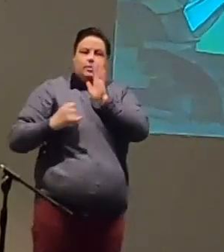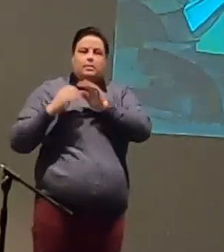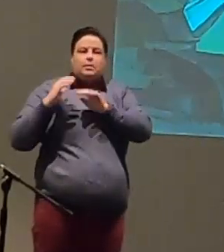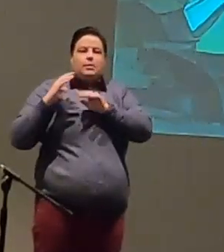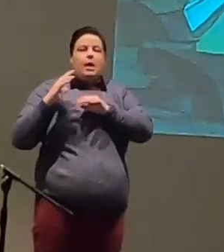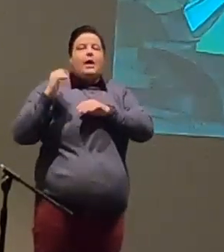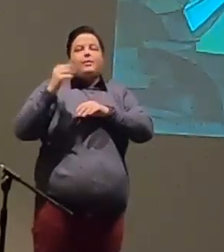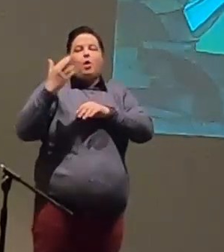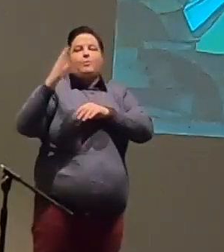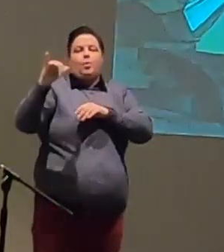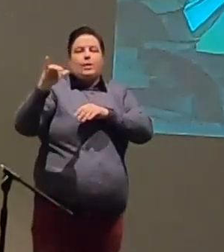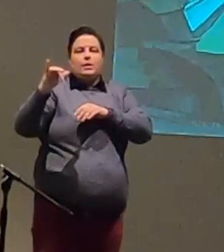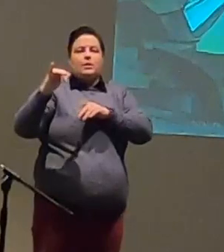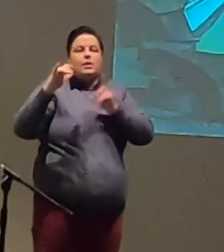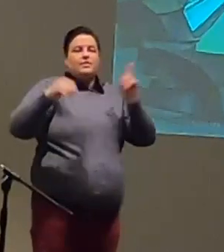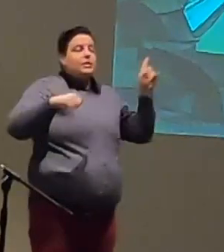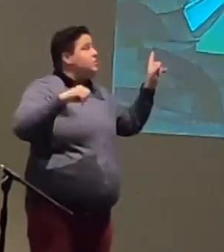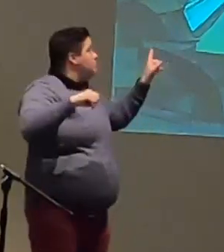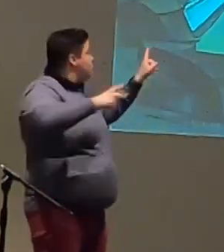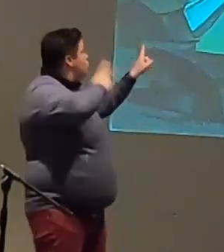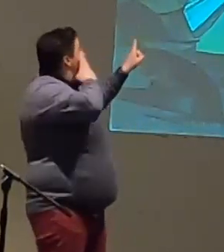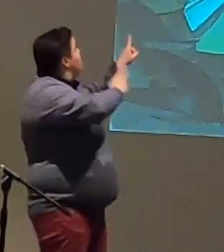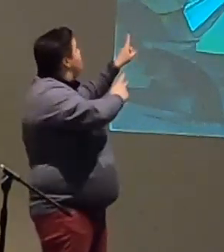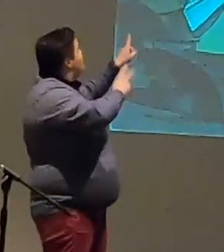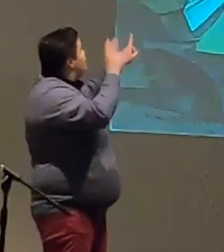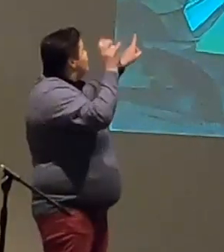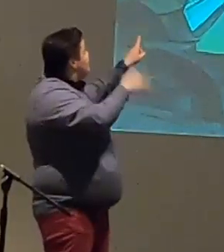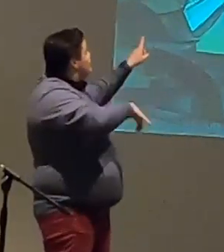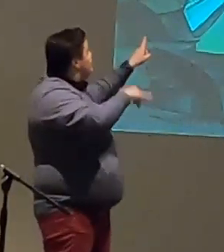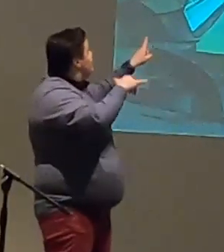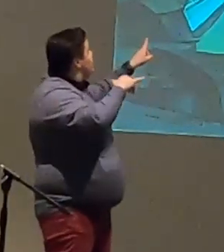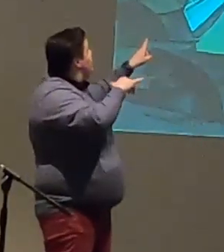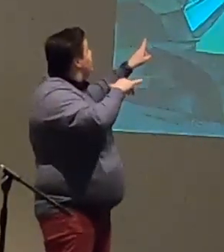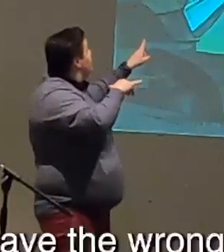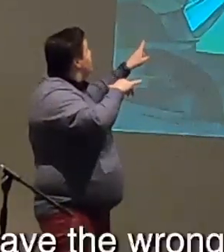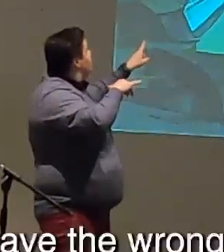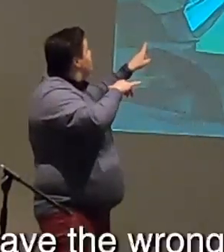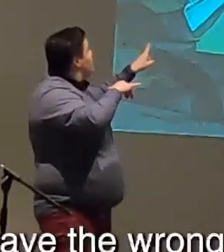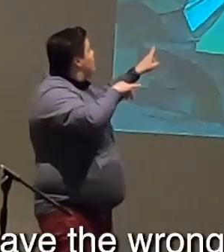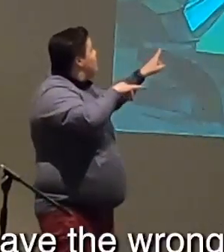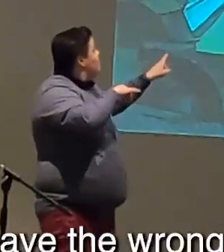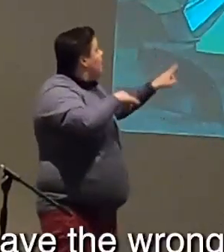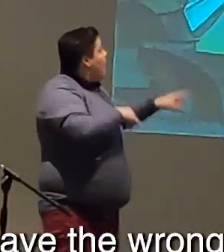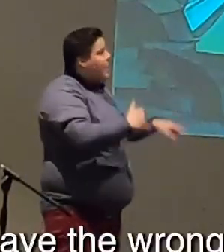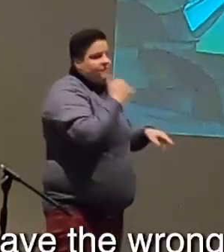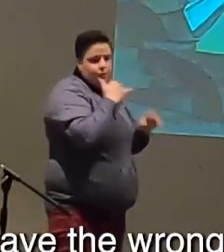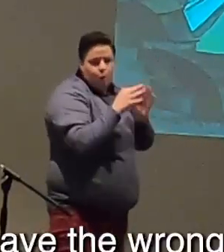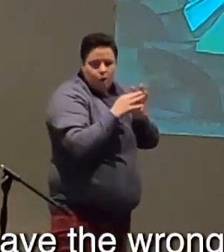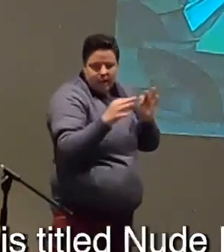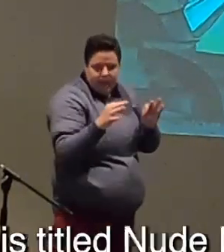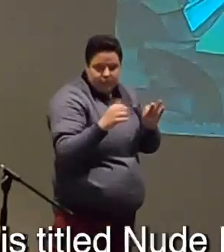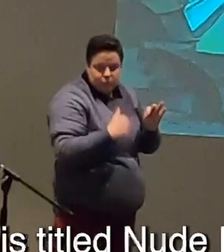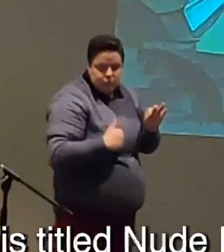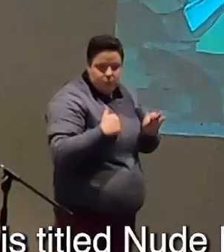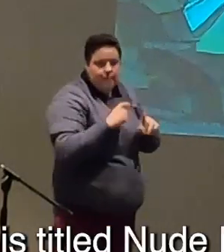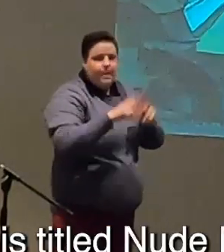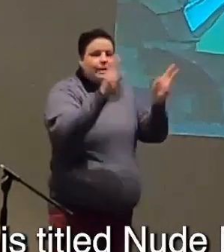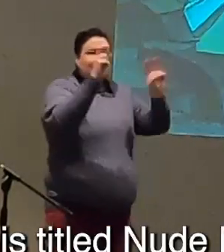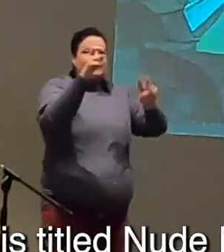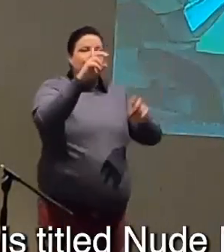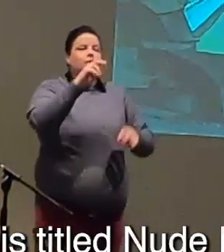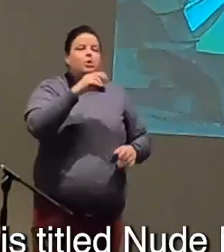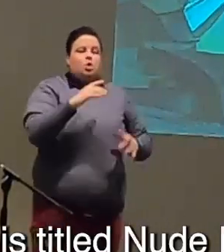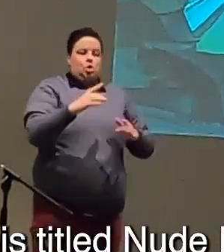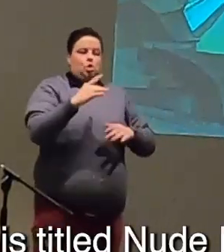on view at the Armory Show is this work you see on the screen here. I have the wrong caption, I'm so sorry about that. But it's titled